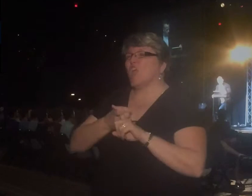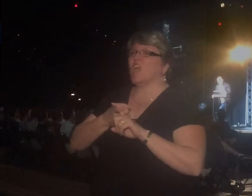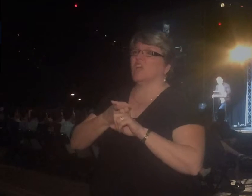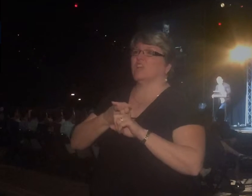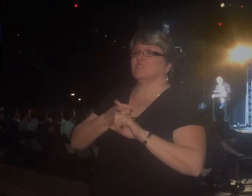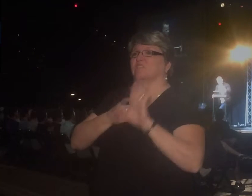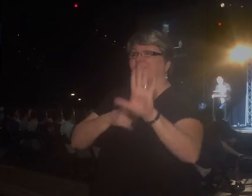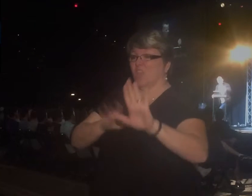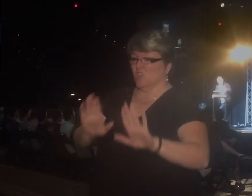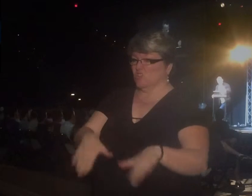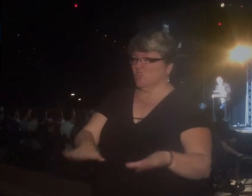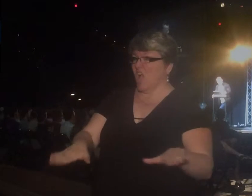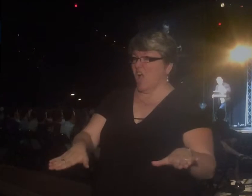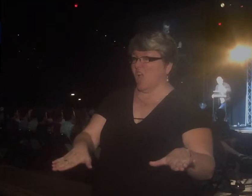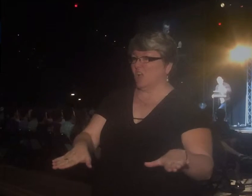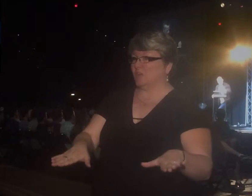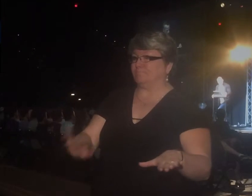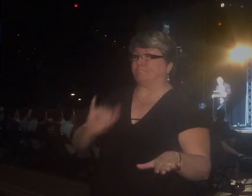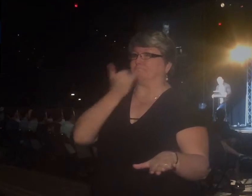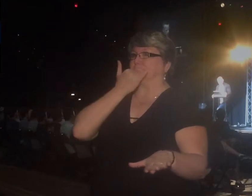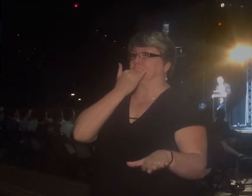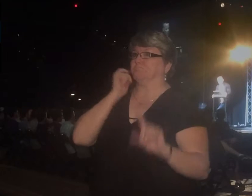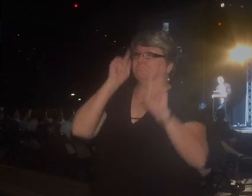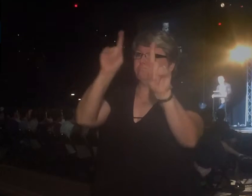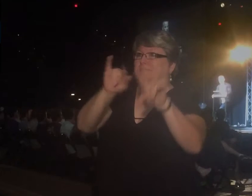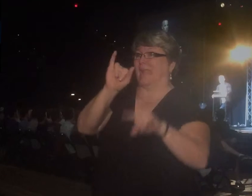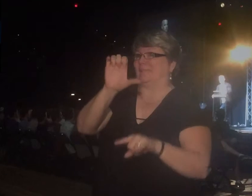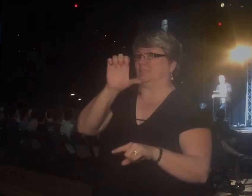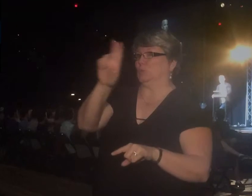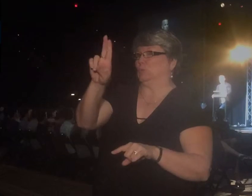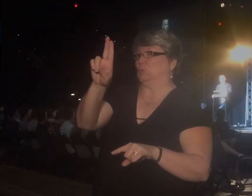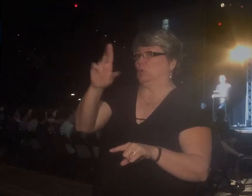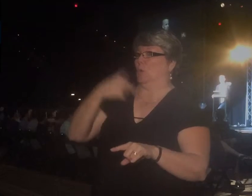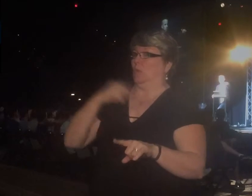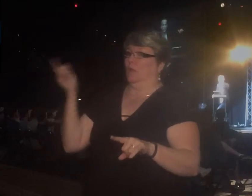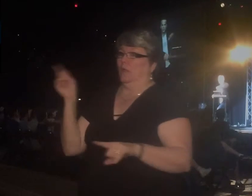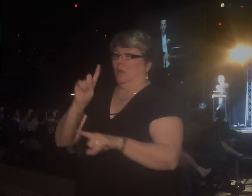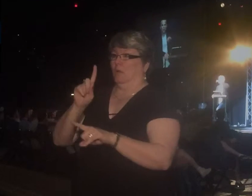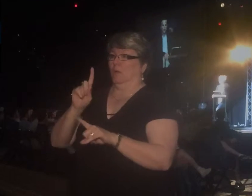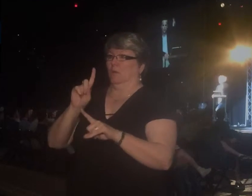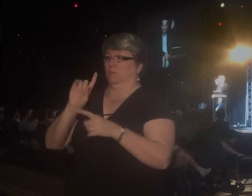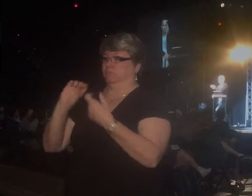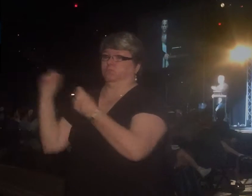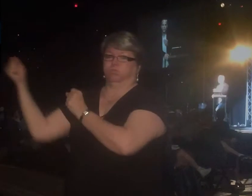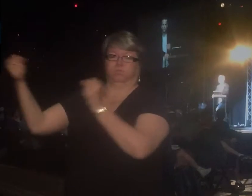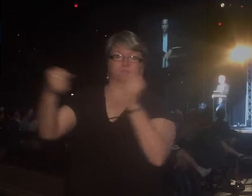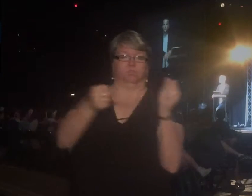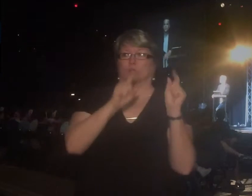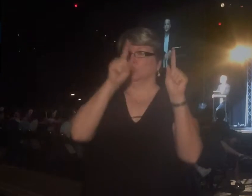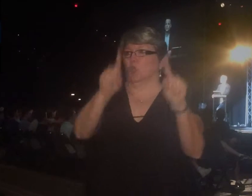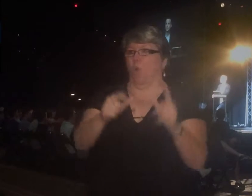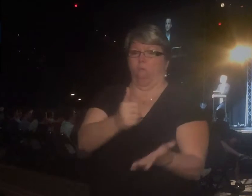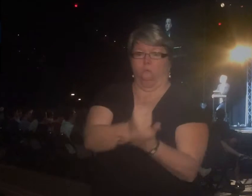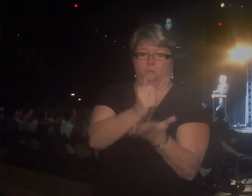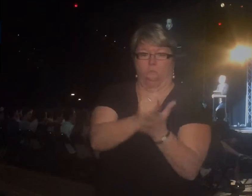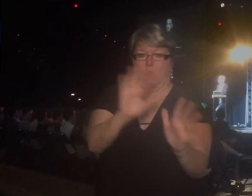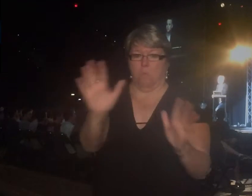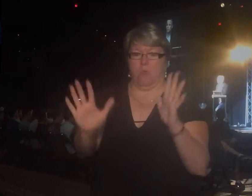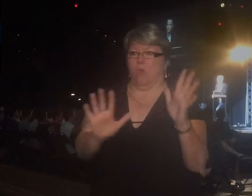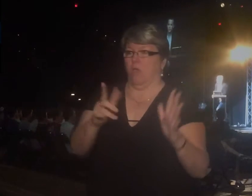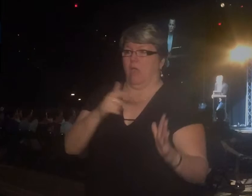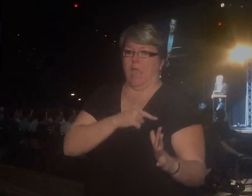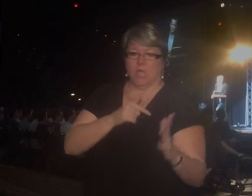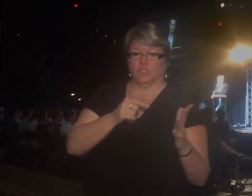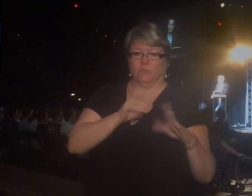friends whose child ended up in the neonatal ICU, and we literally had to divert the car and go straight into a crisis